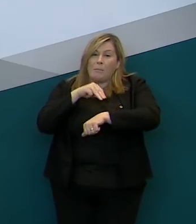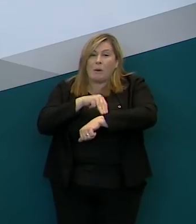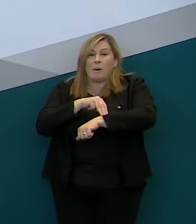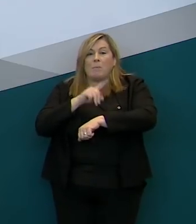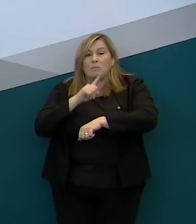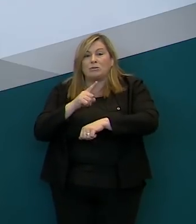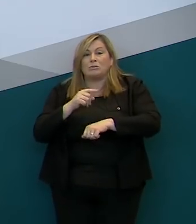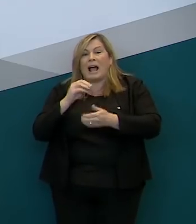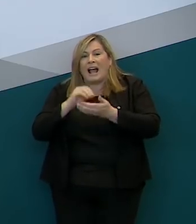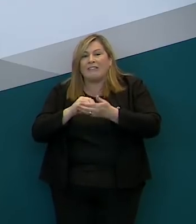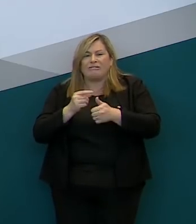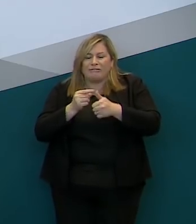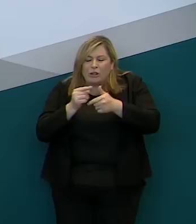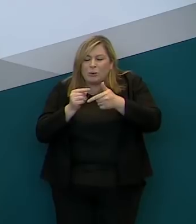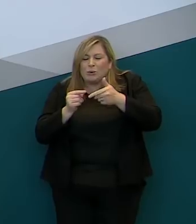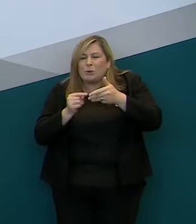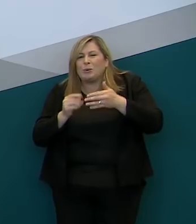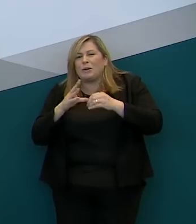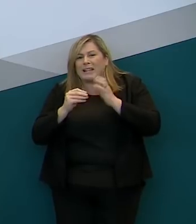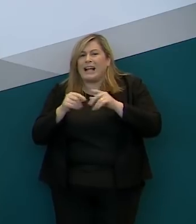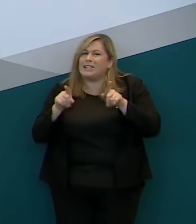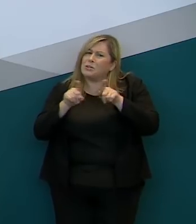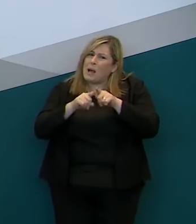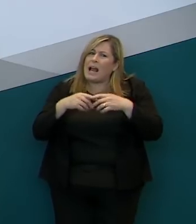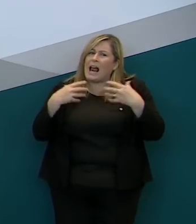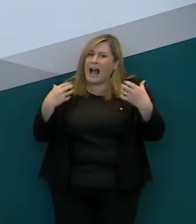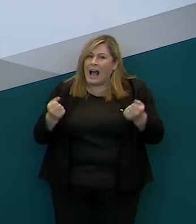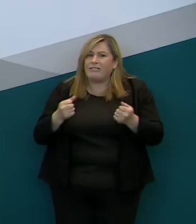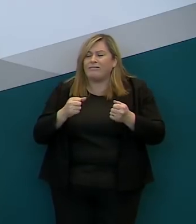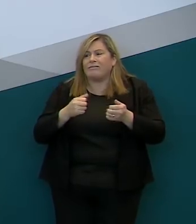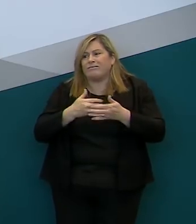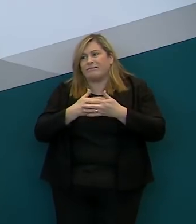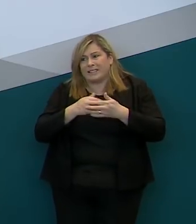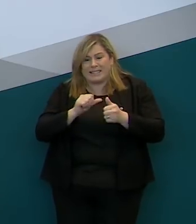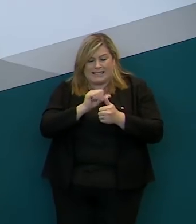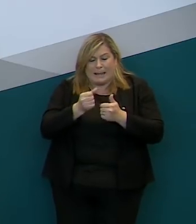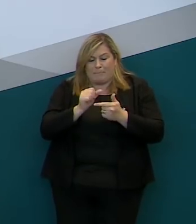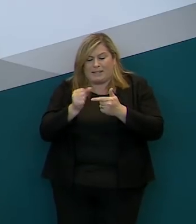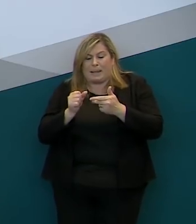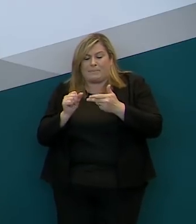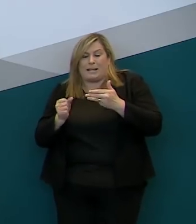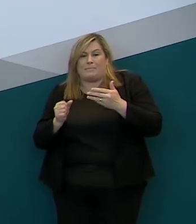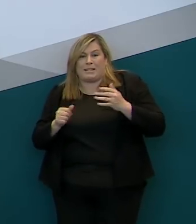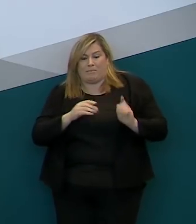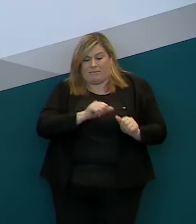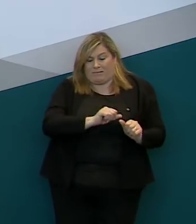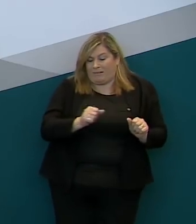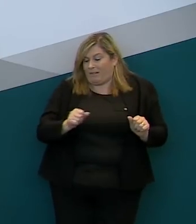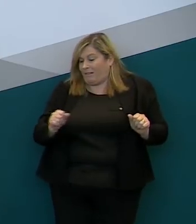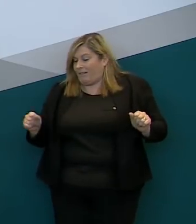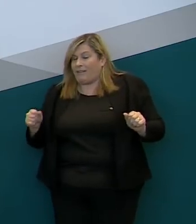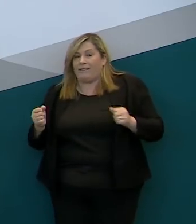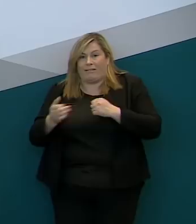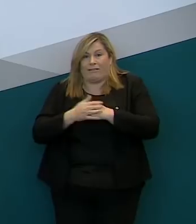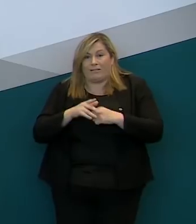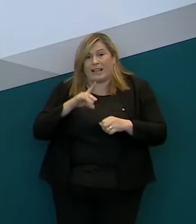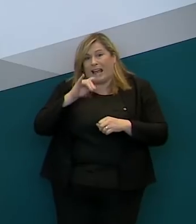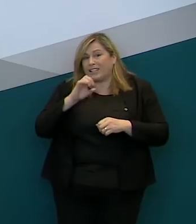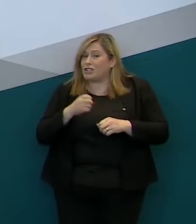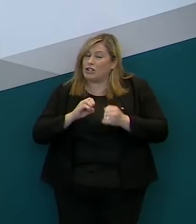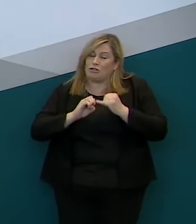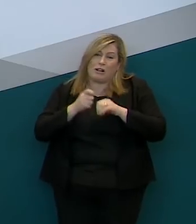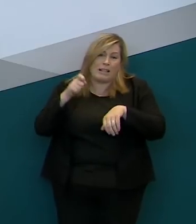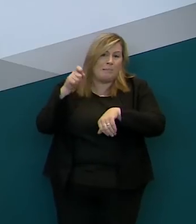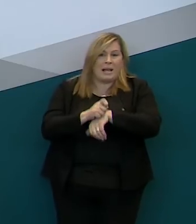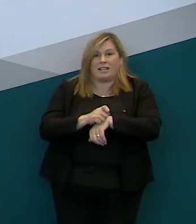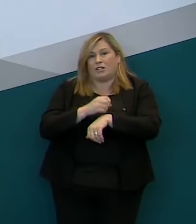is that there are still manual steps in this process from start to finish, and unfortunately errors will happen in that situation, and the HSE is working very hard to automate those